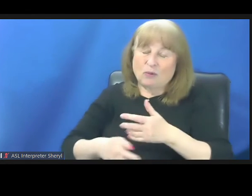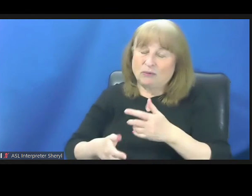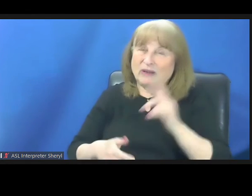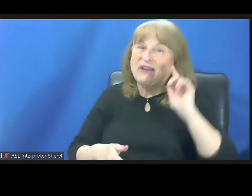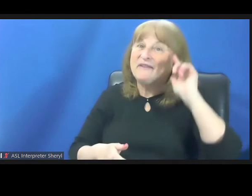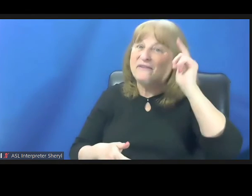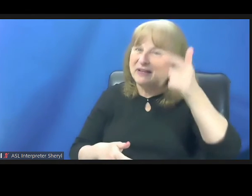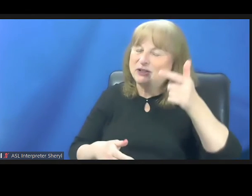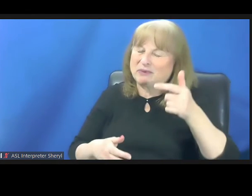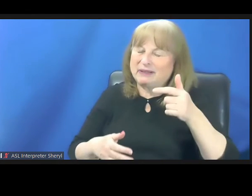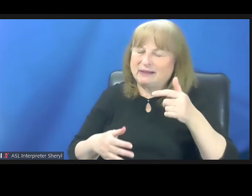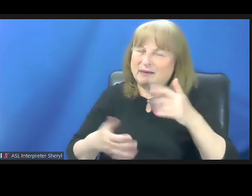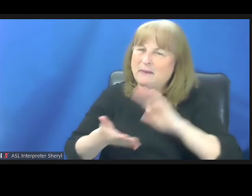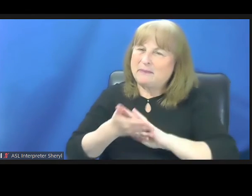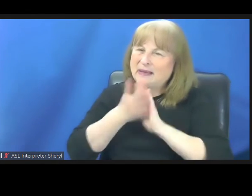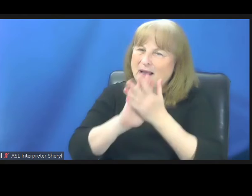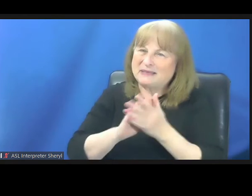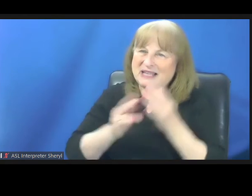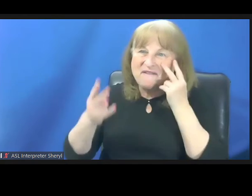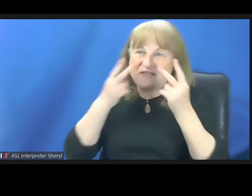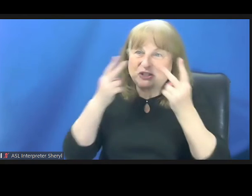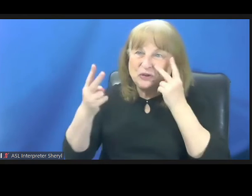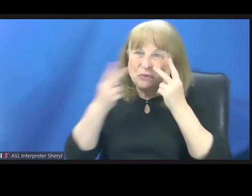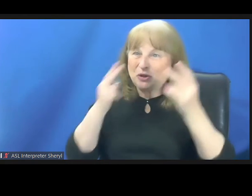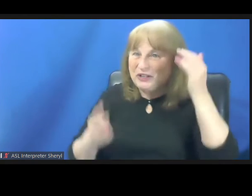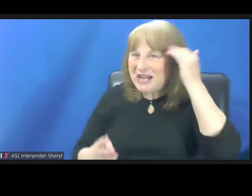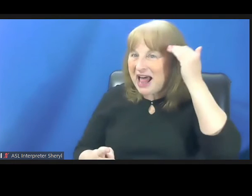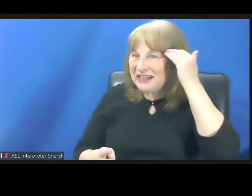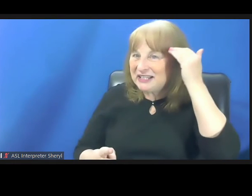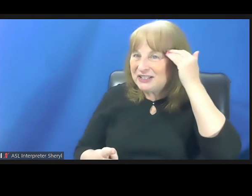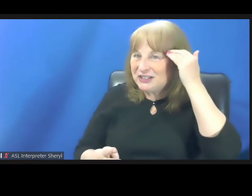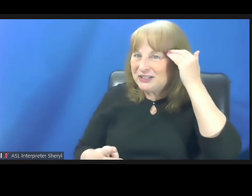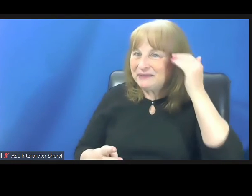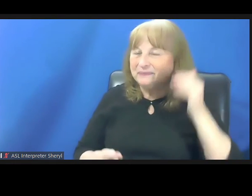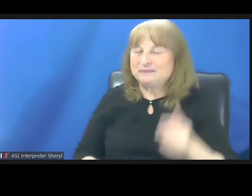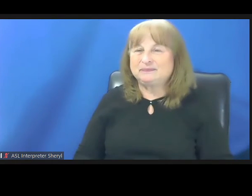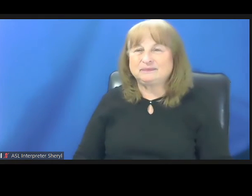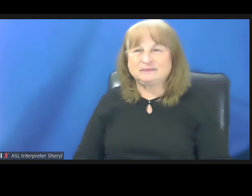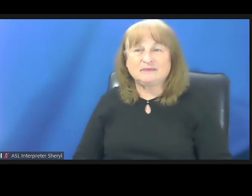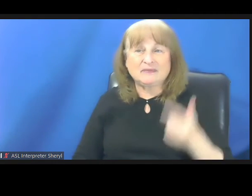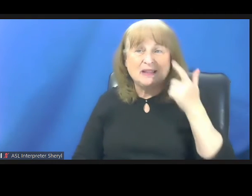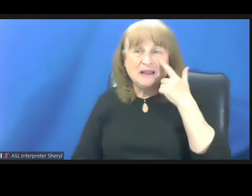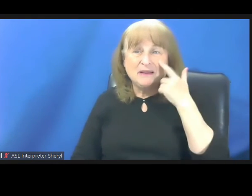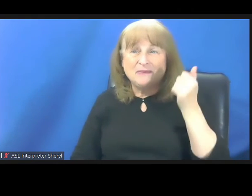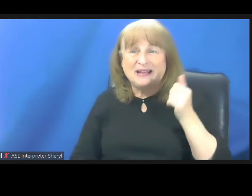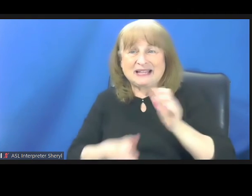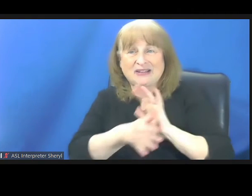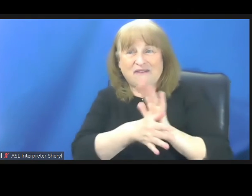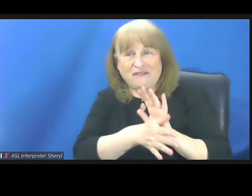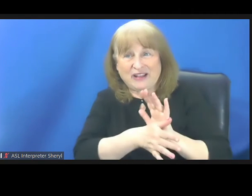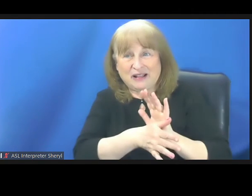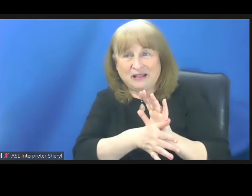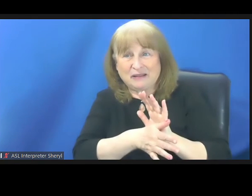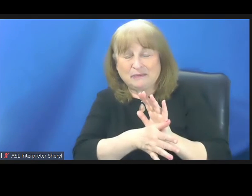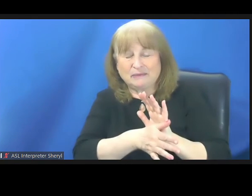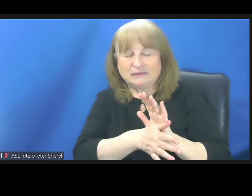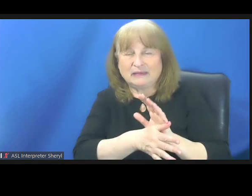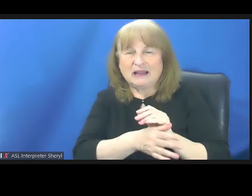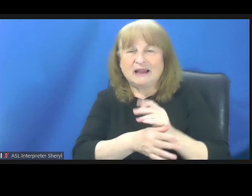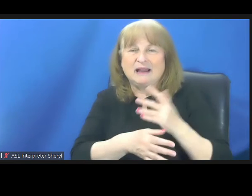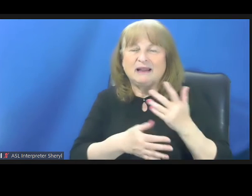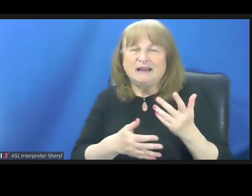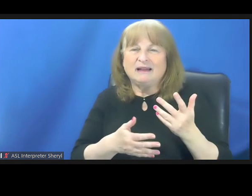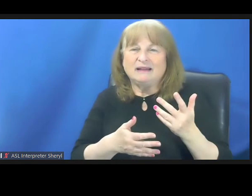eventually amounts to, I think, visual knowledge. It's because film and the moving